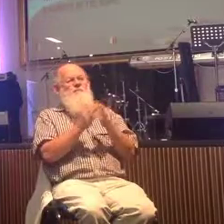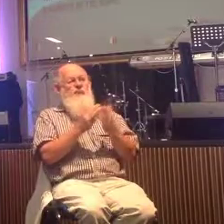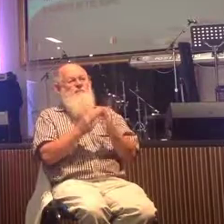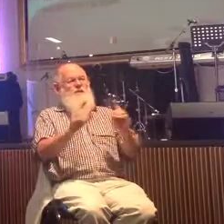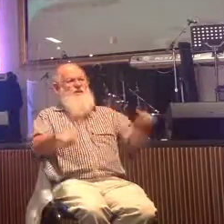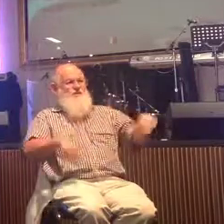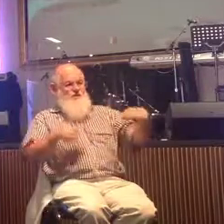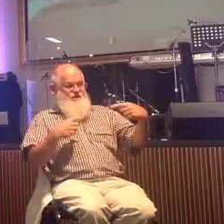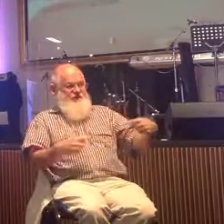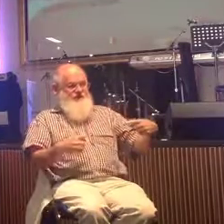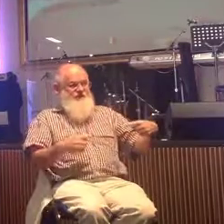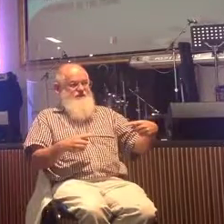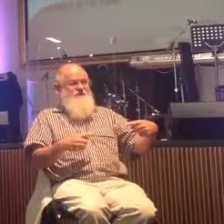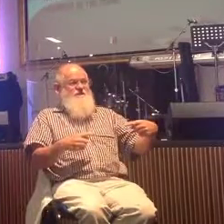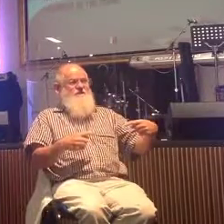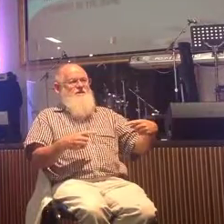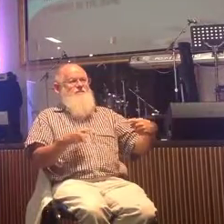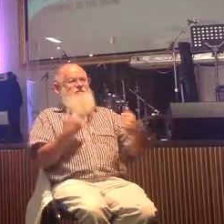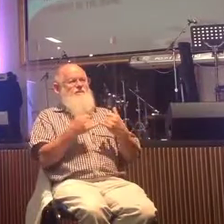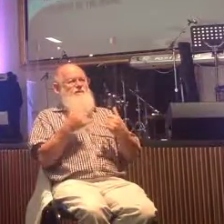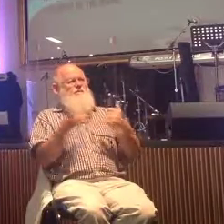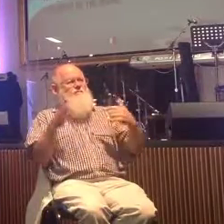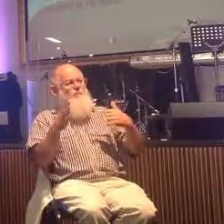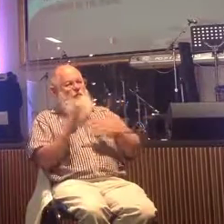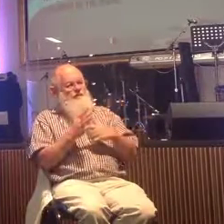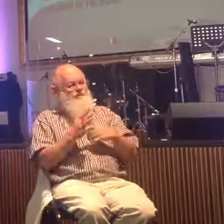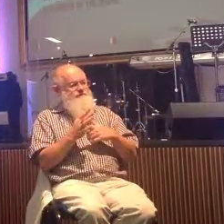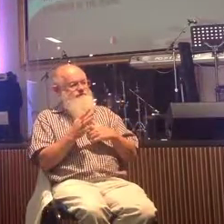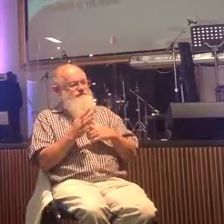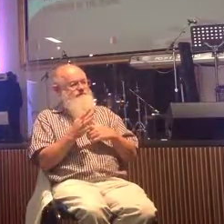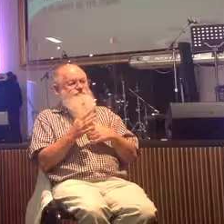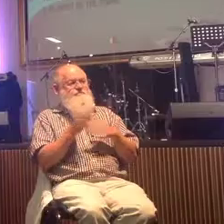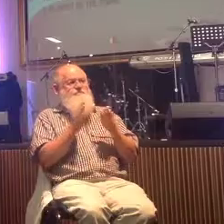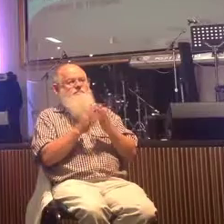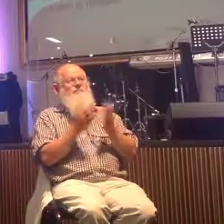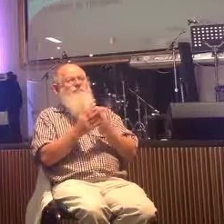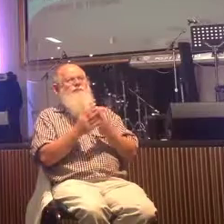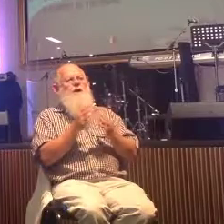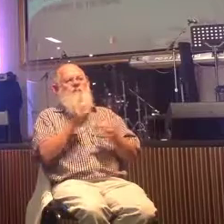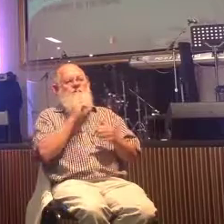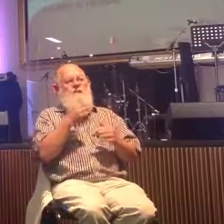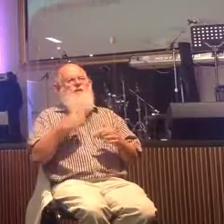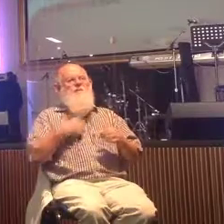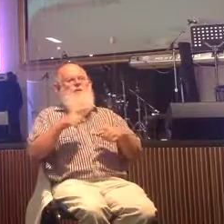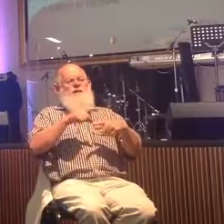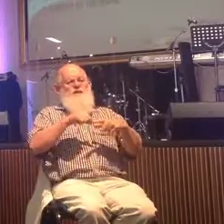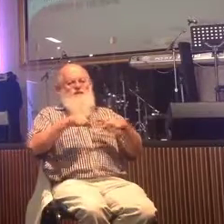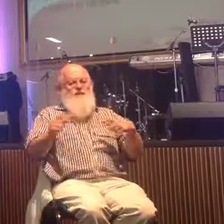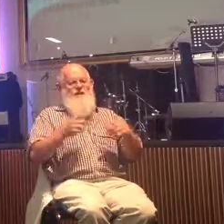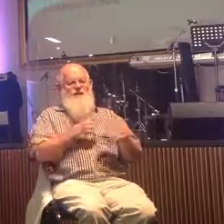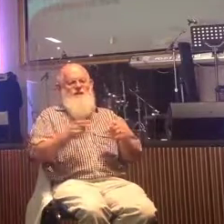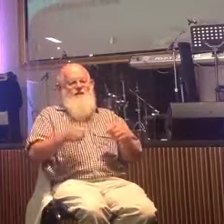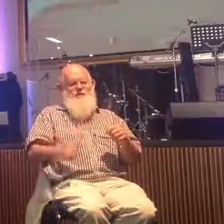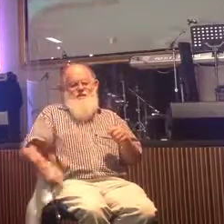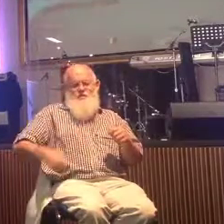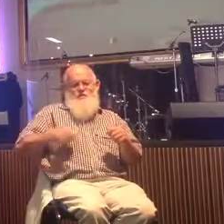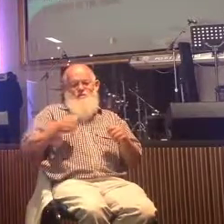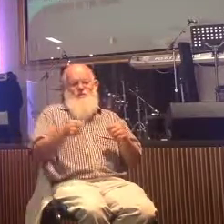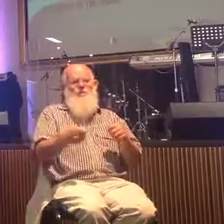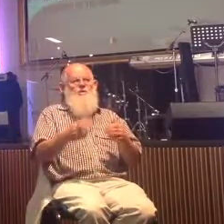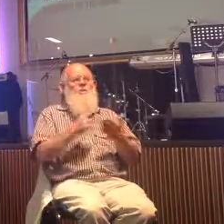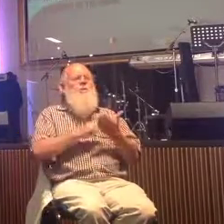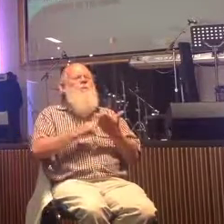and it's significant. There's a verse in the Bible that says that it's sharper than a 2-edged sword. Reading the Bible is supposed to be